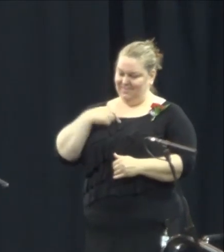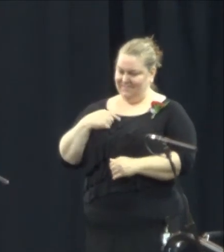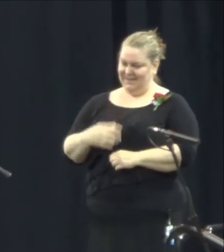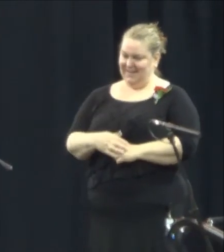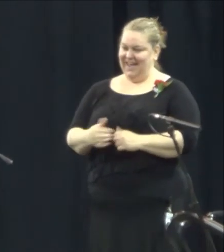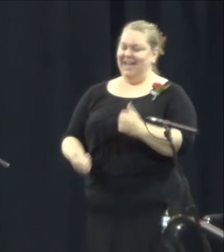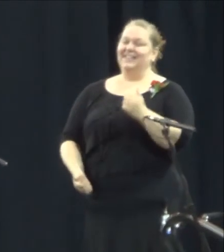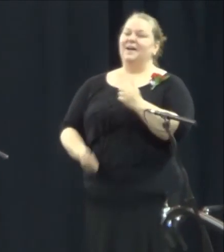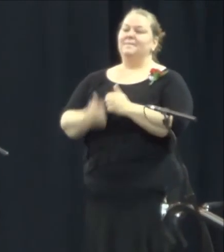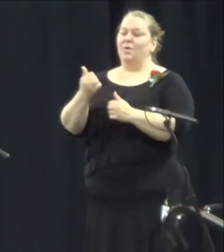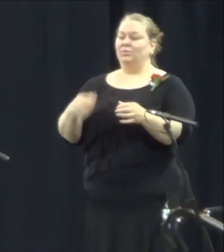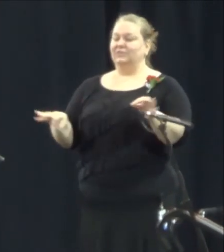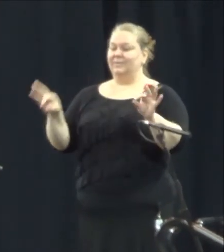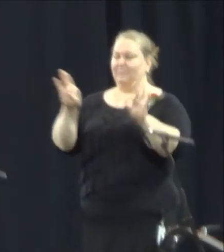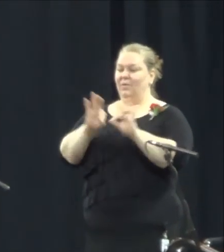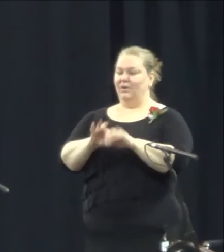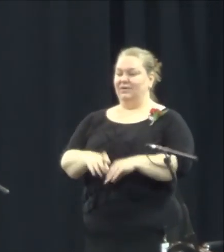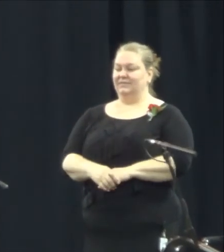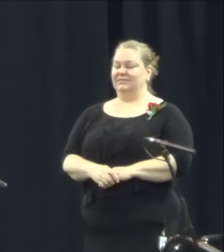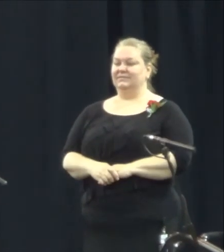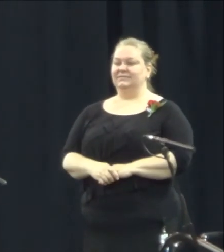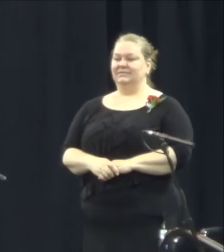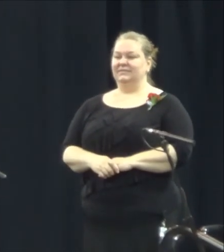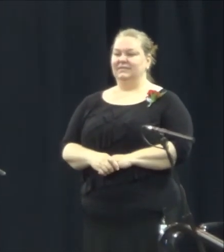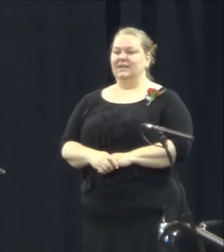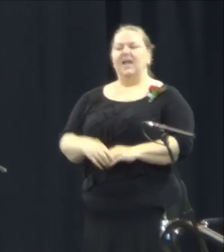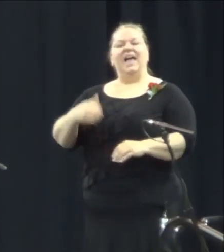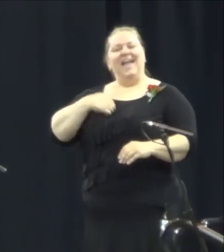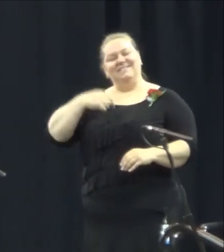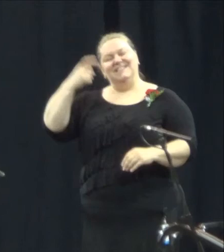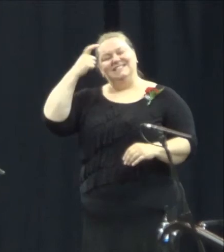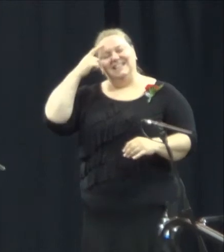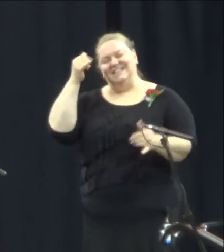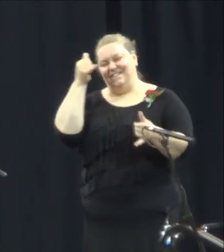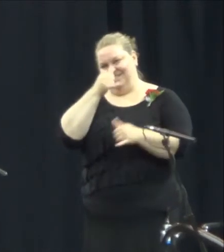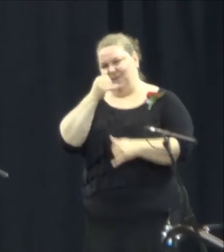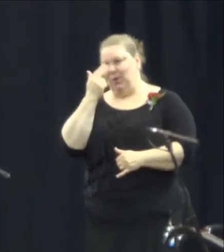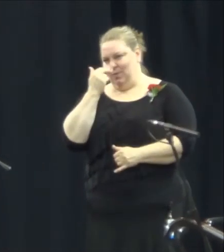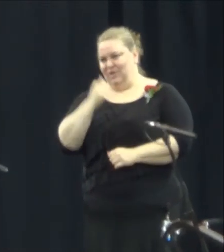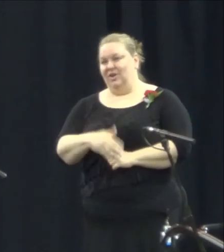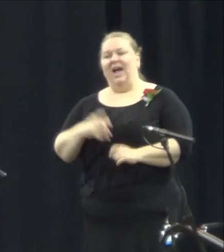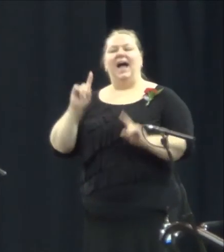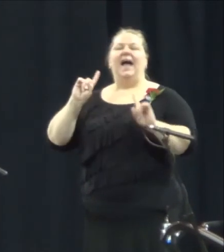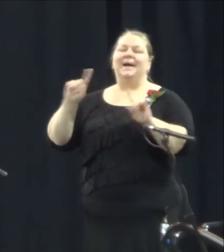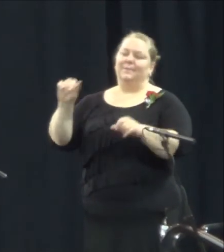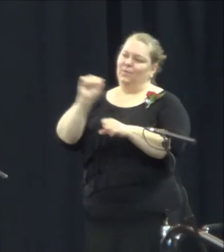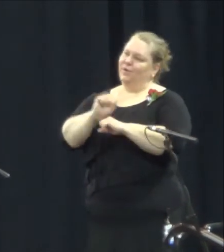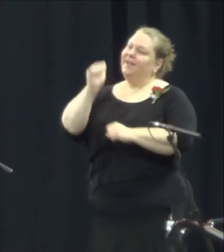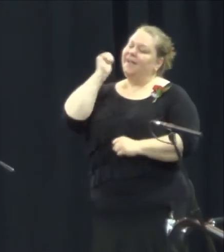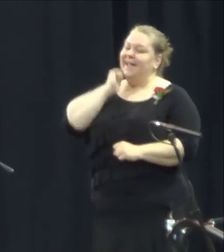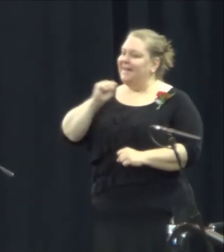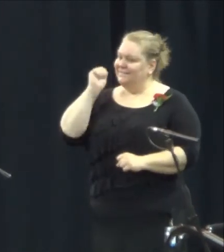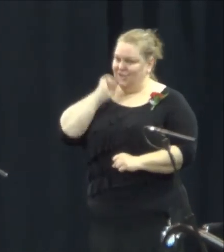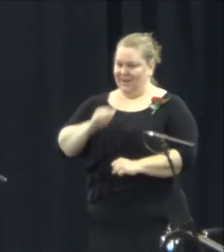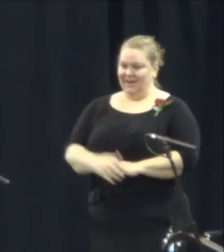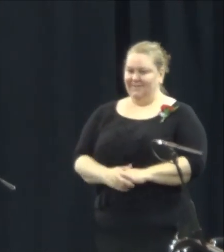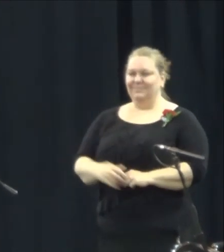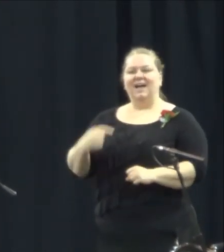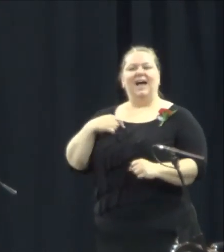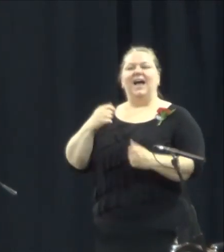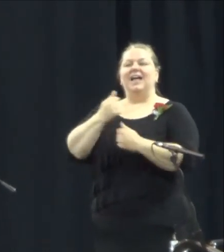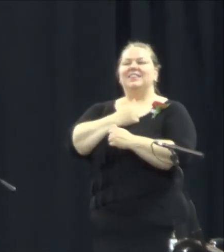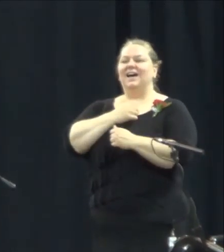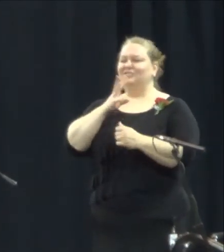most important, I think. And that is to have a sense of humor. Now, I come to work every day, and I